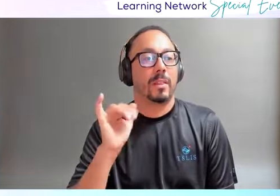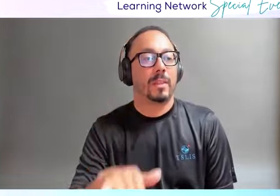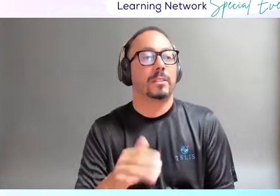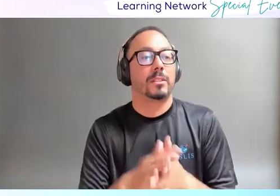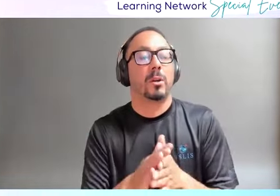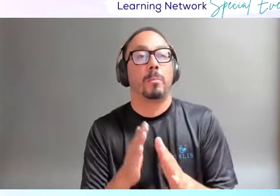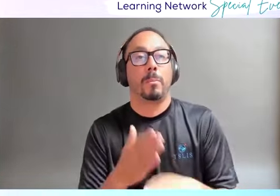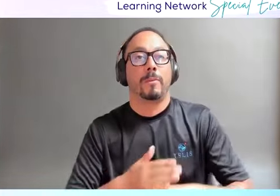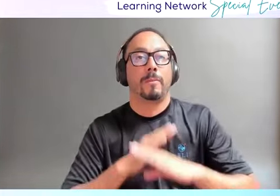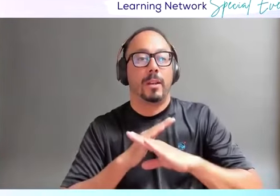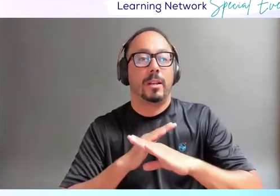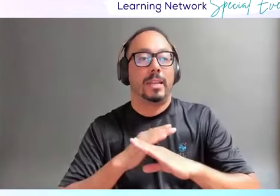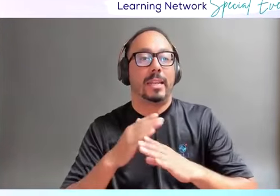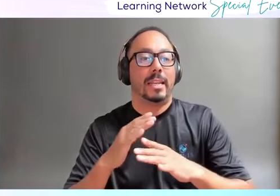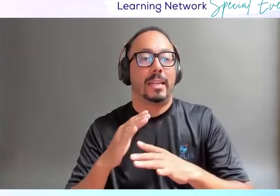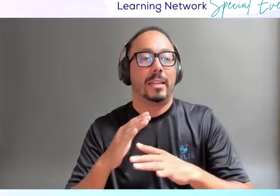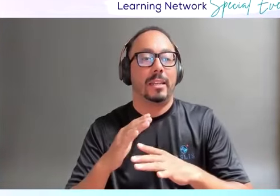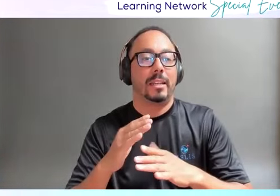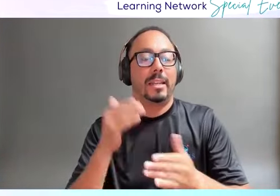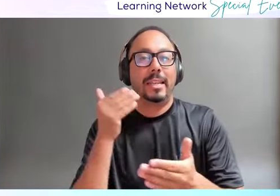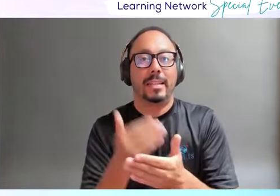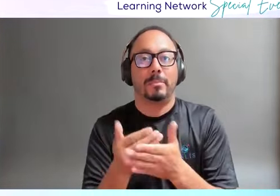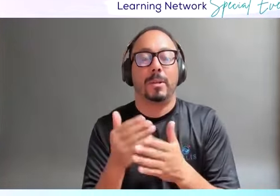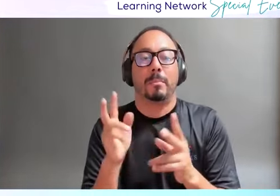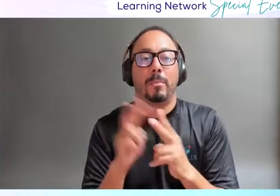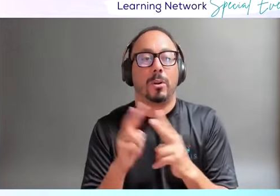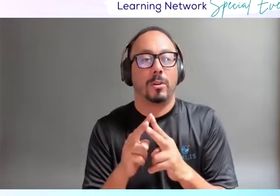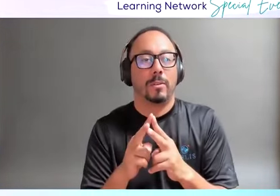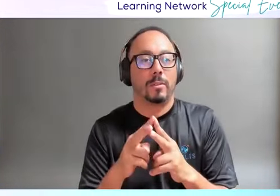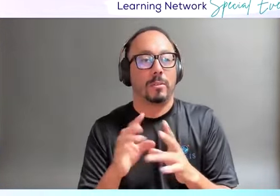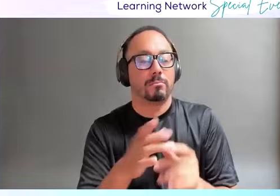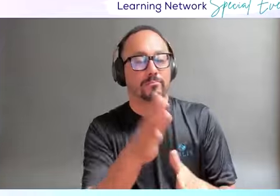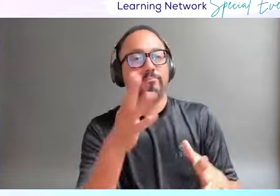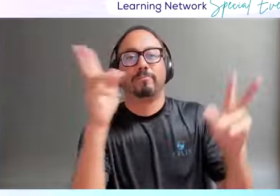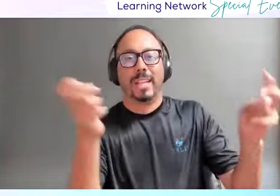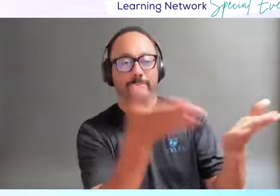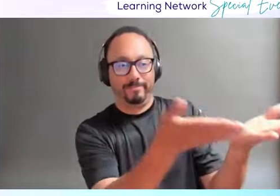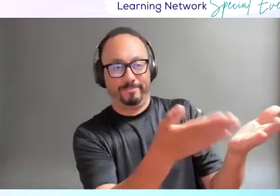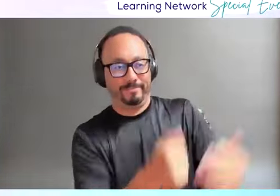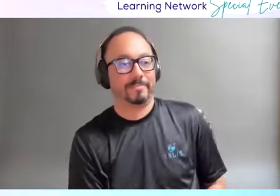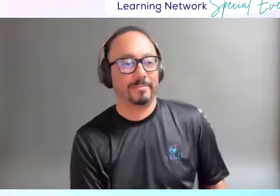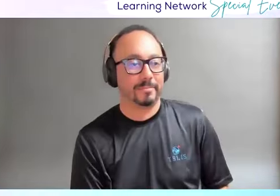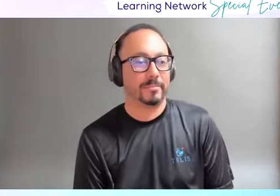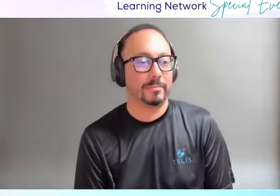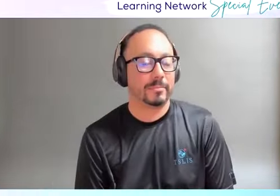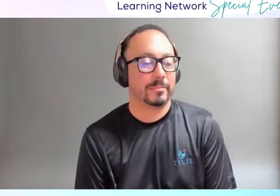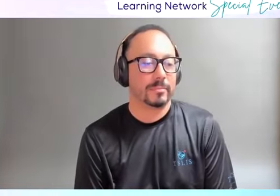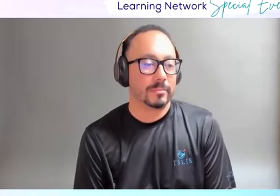Partner Homicide, Reflections from Members of the Domestic Violence Death Review Committee, Part 1. The session will